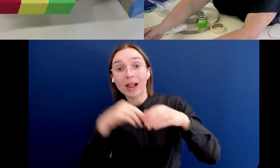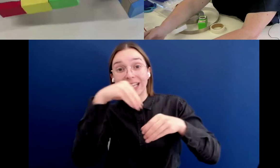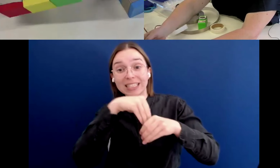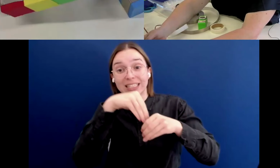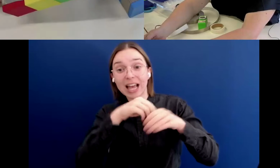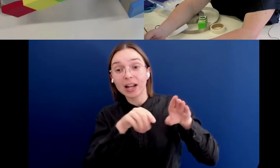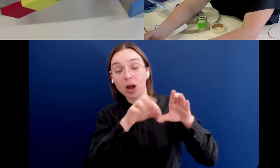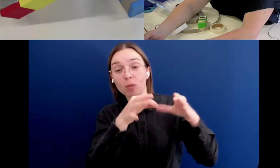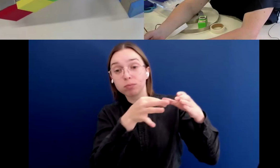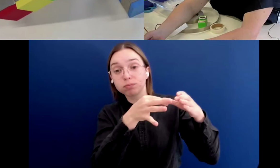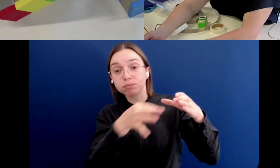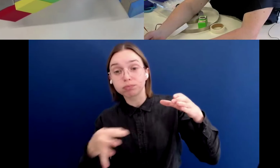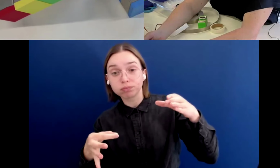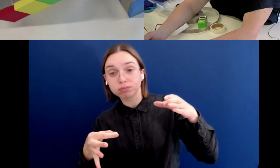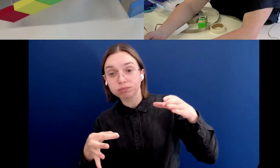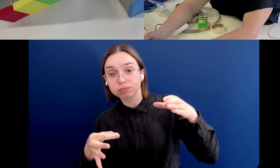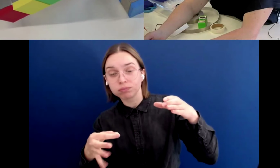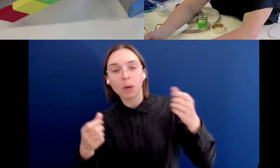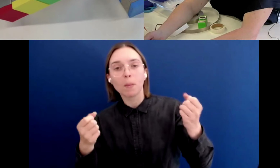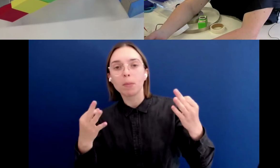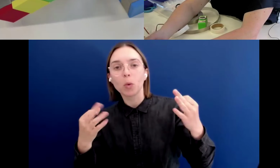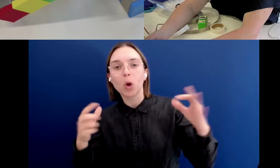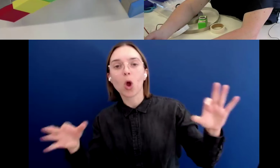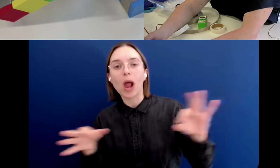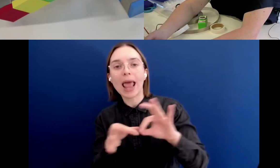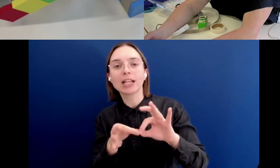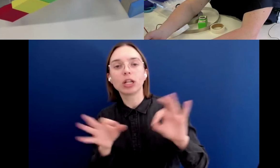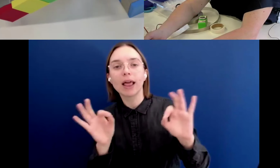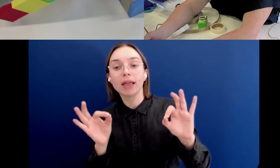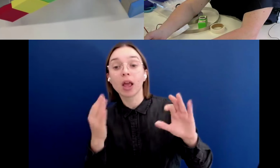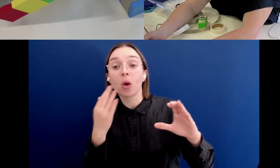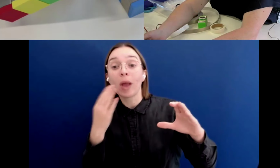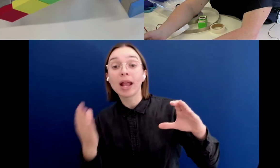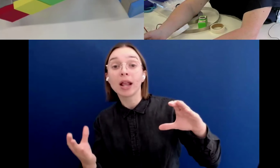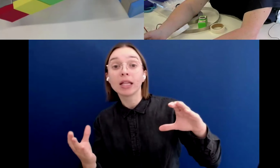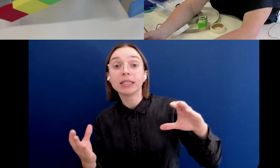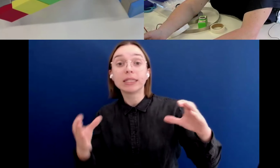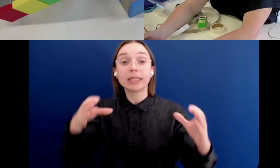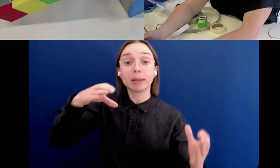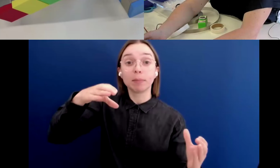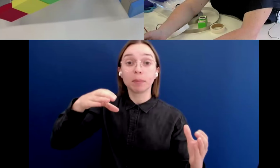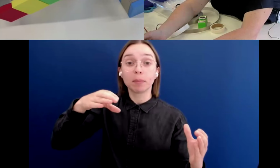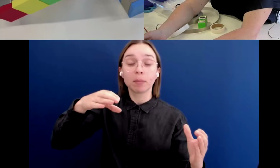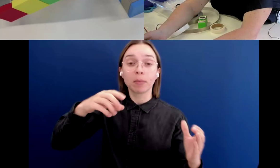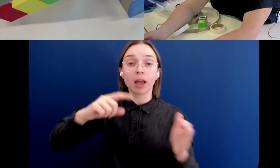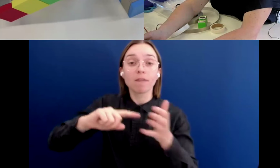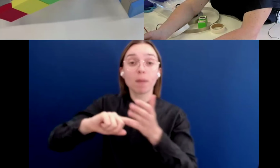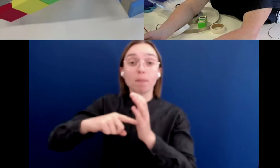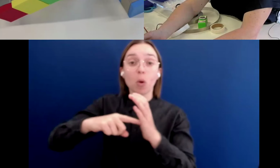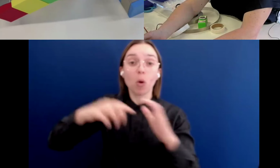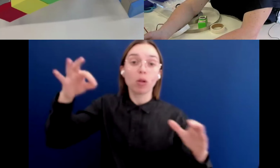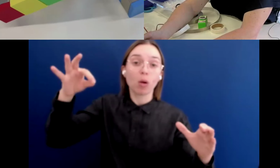connection. When you tip it this direction, it works because the ball, so it's called a ball tilt